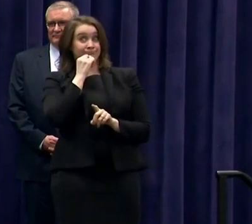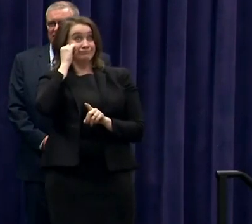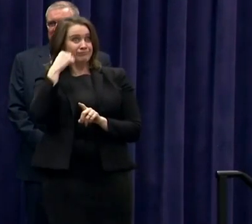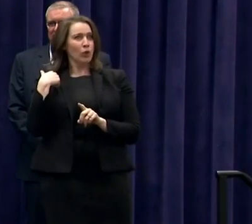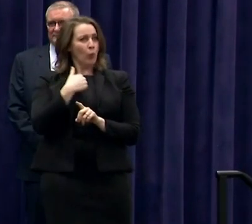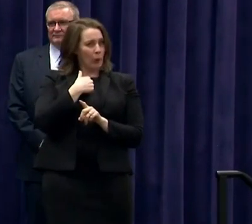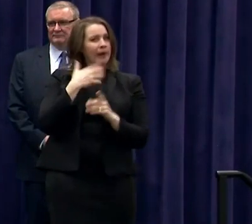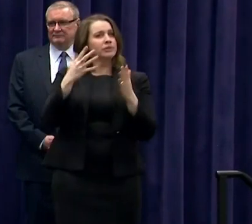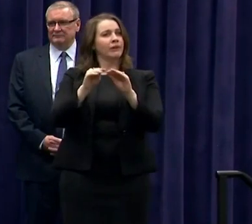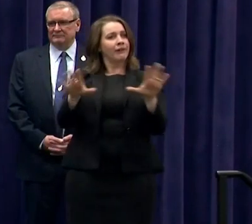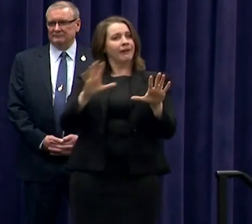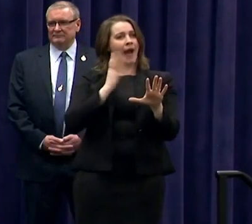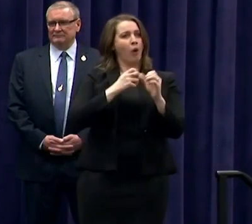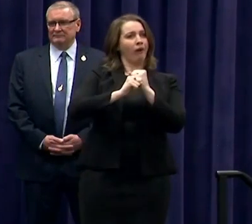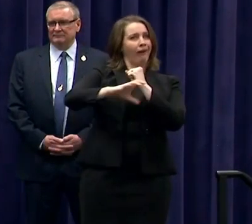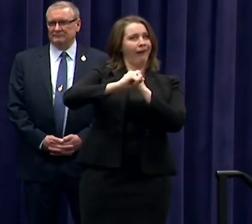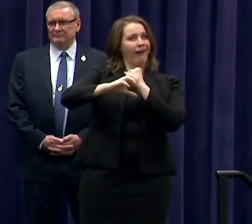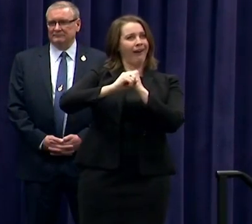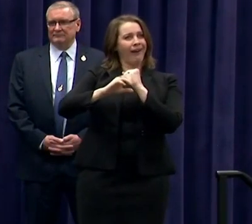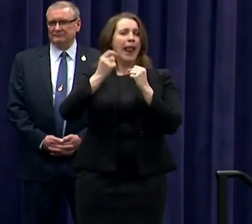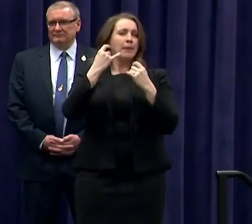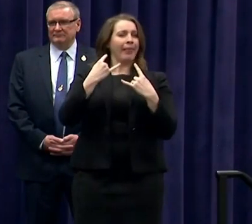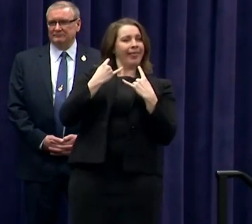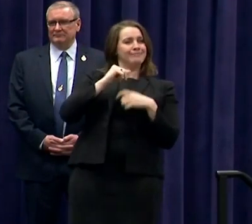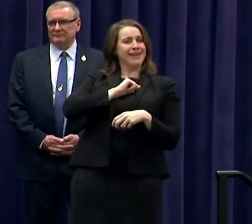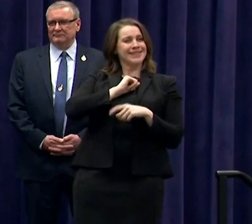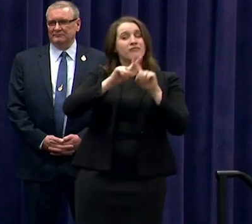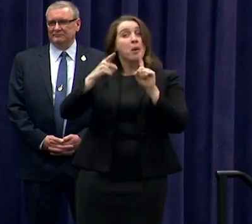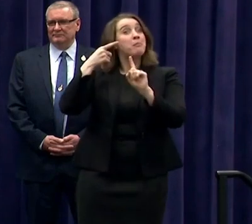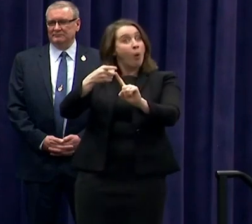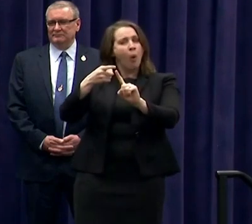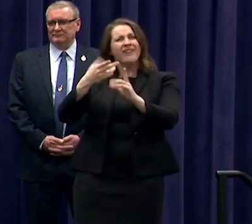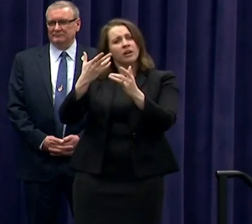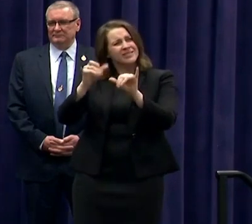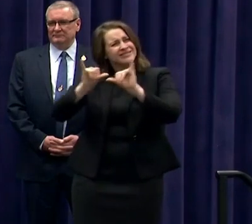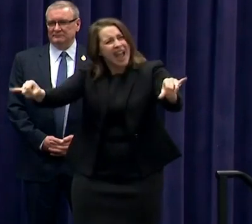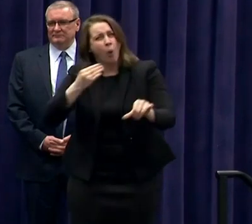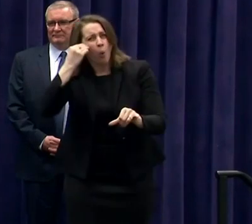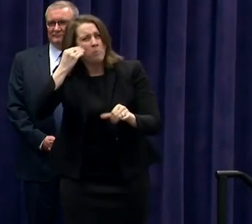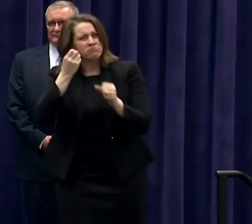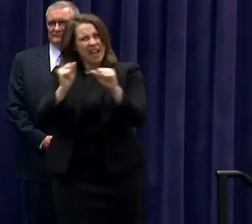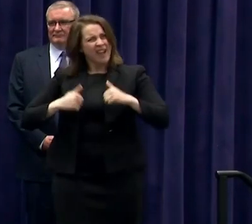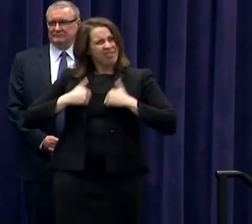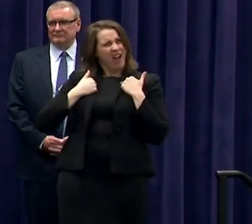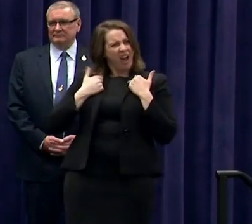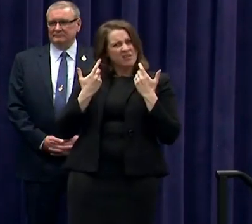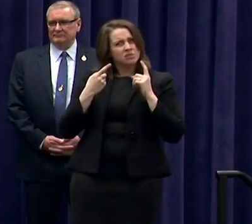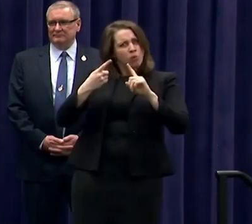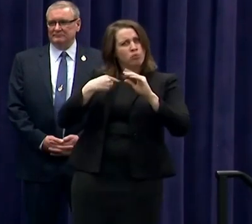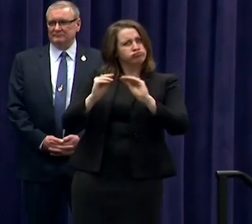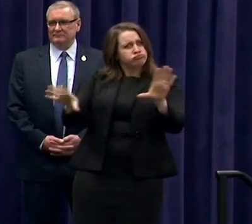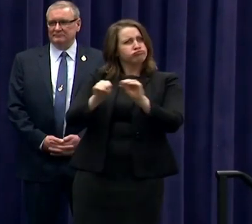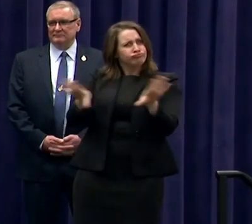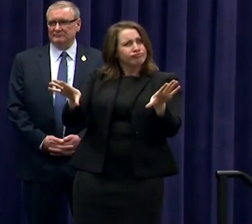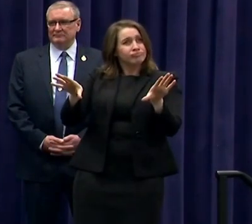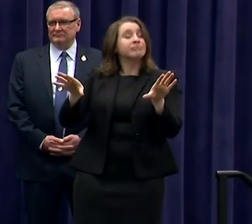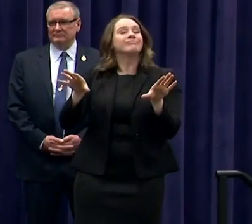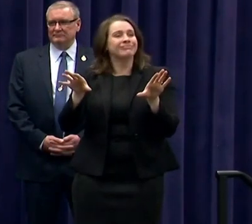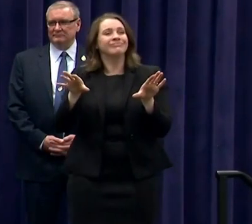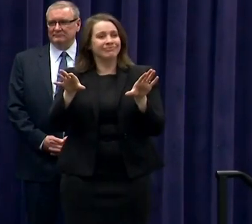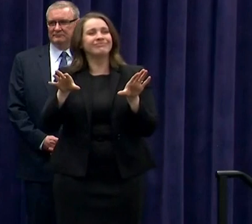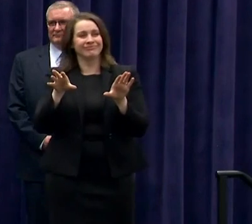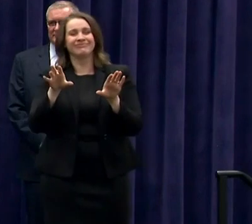poking fun, but really emphasizing the importance of staying home to save lives, and the overwhelming response that we've received, like